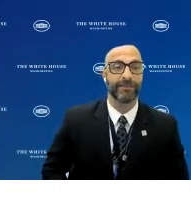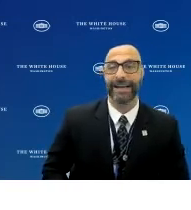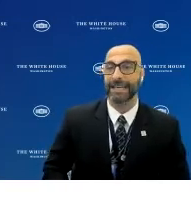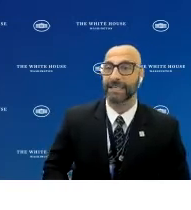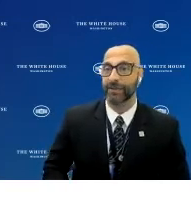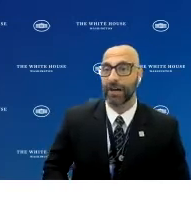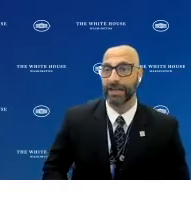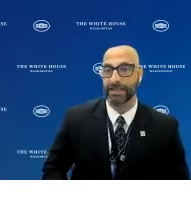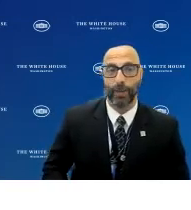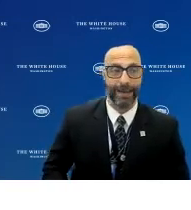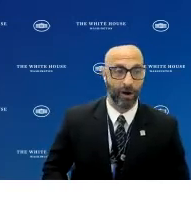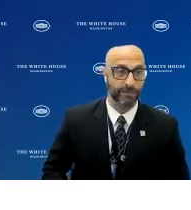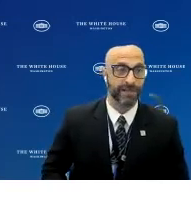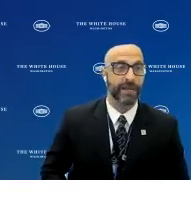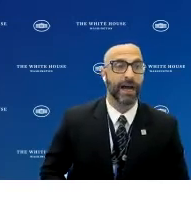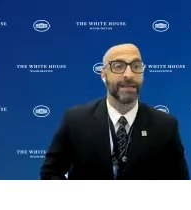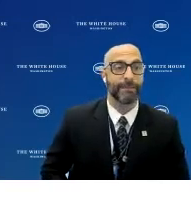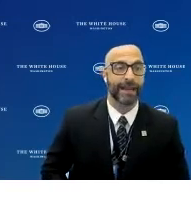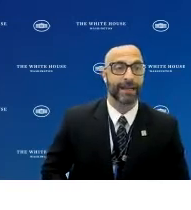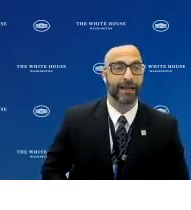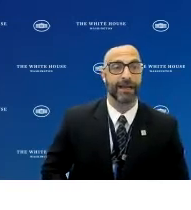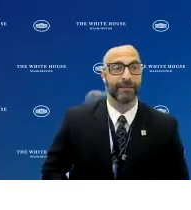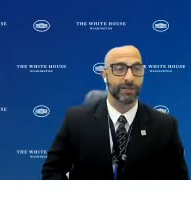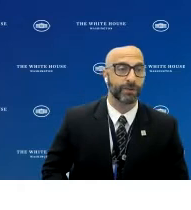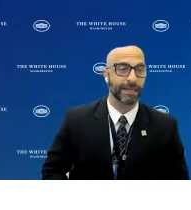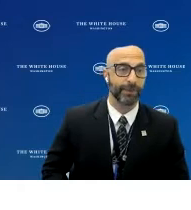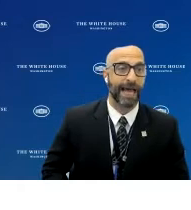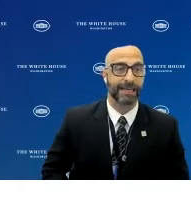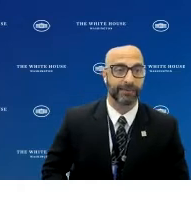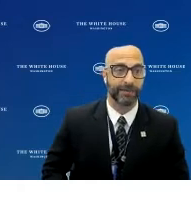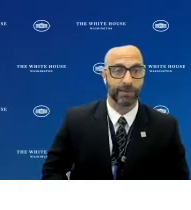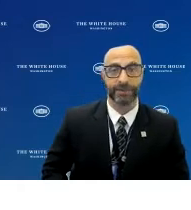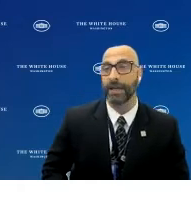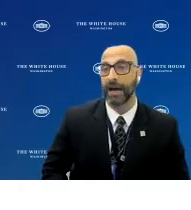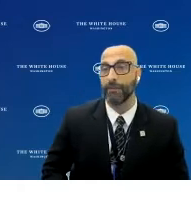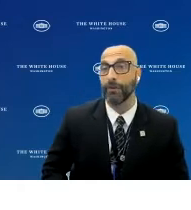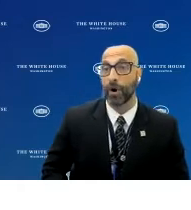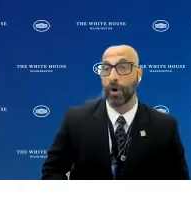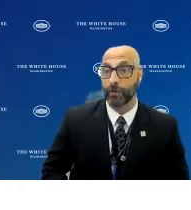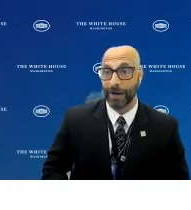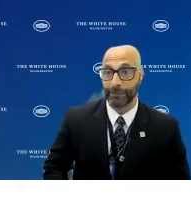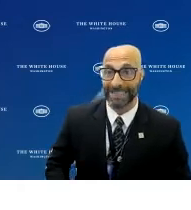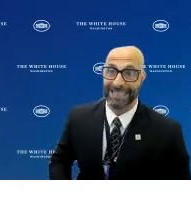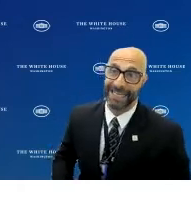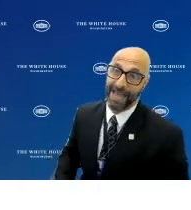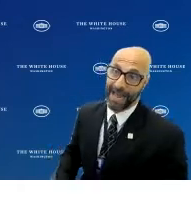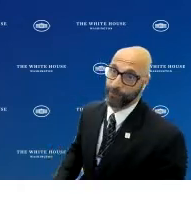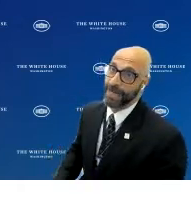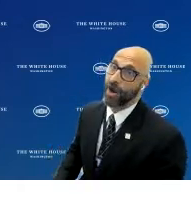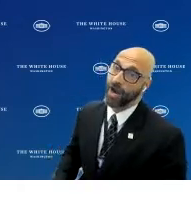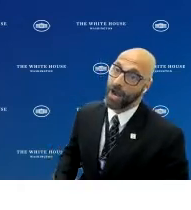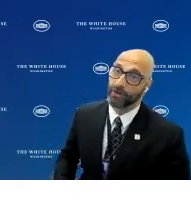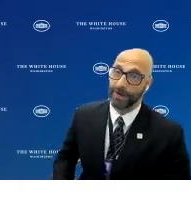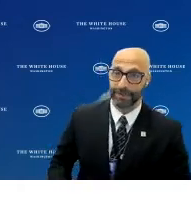that the majority of vaccines have gone into white arms. Hispanic individuals and Black individuals who are overrepresented